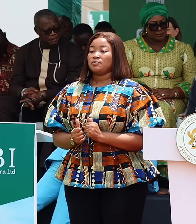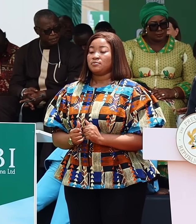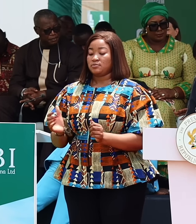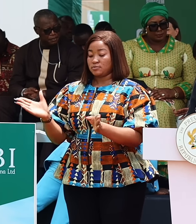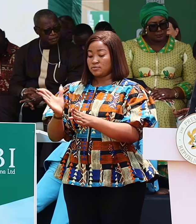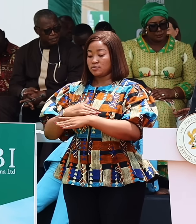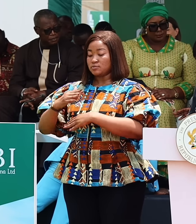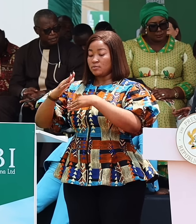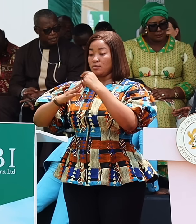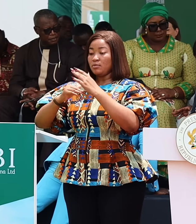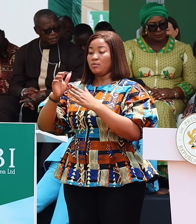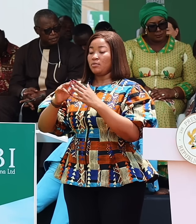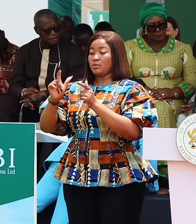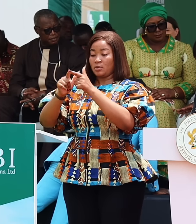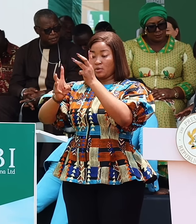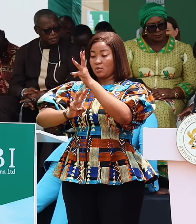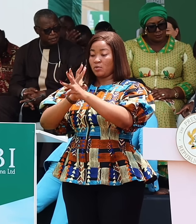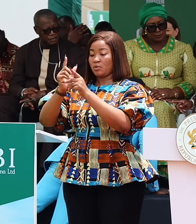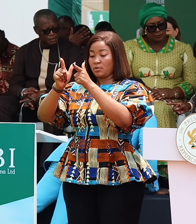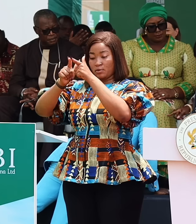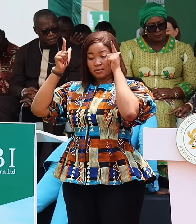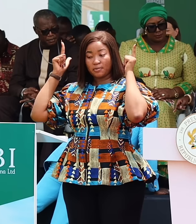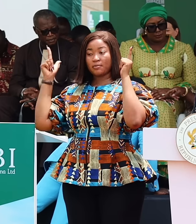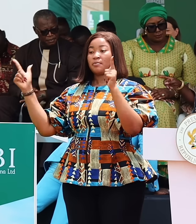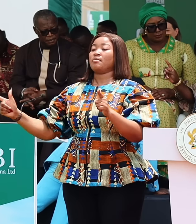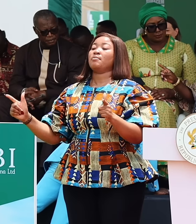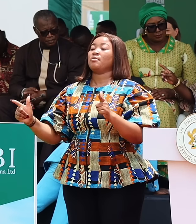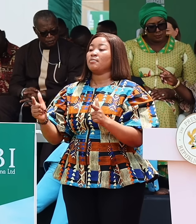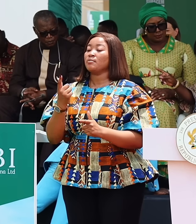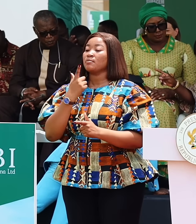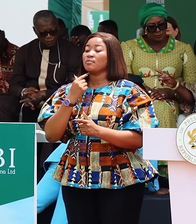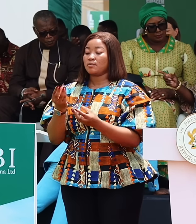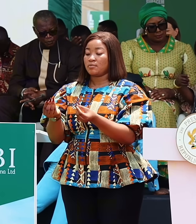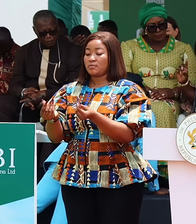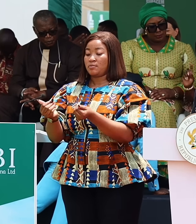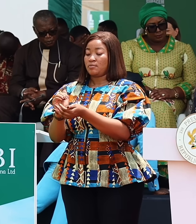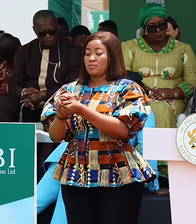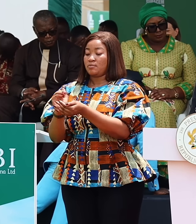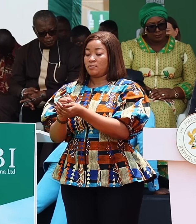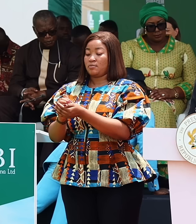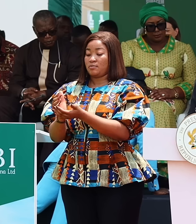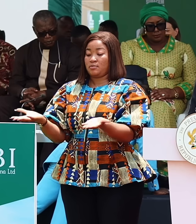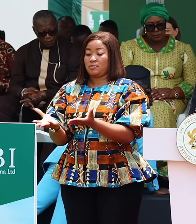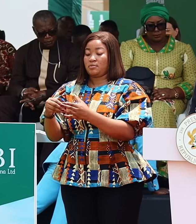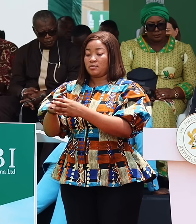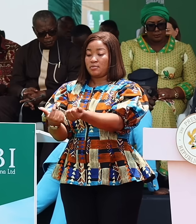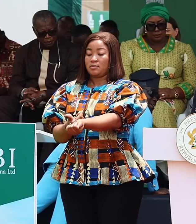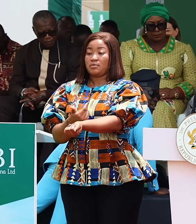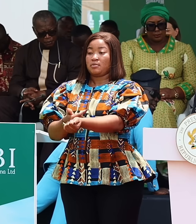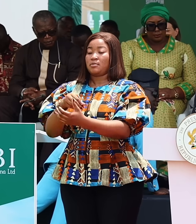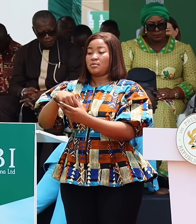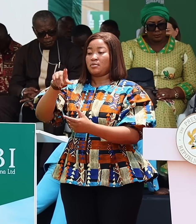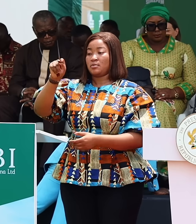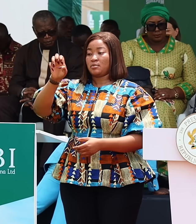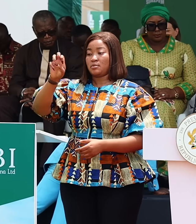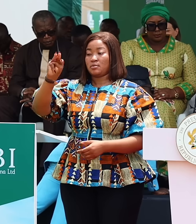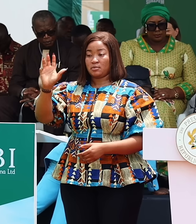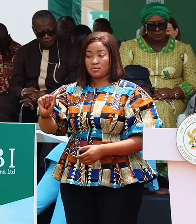By constructing the world's largest calcined clay plant here in Tema, Ghana's historic industrial